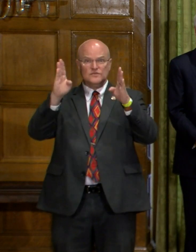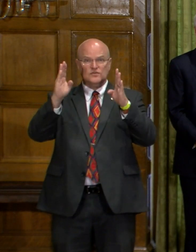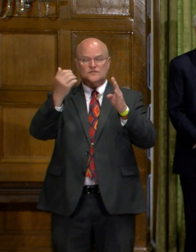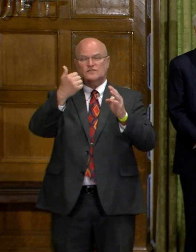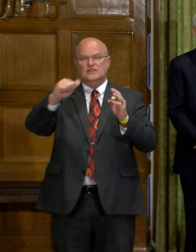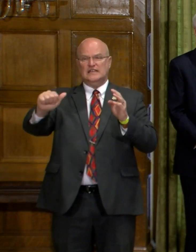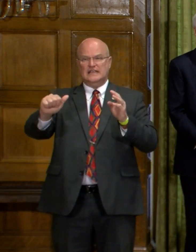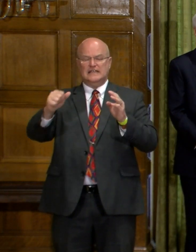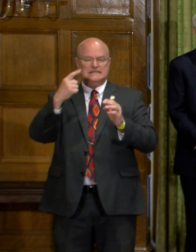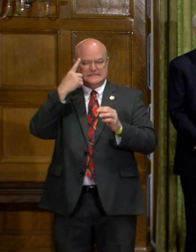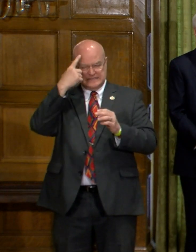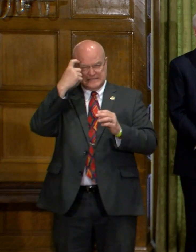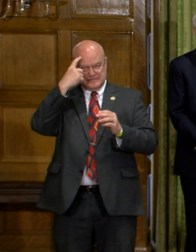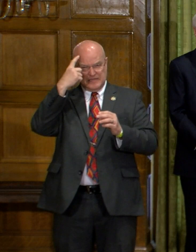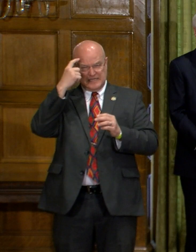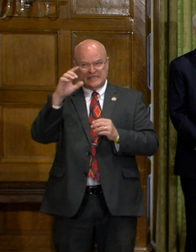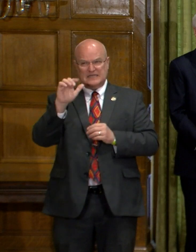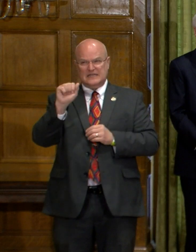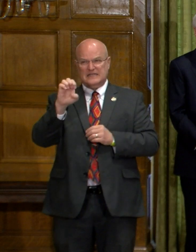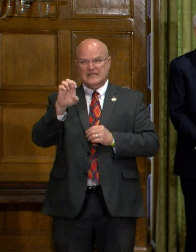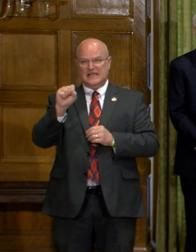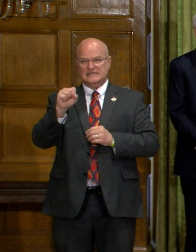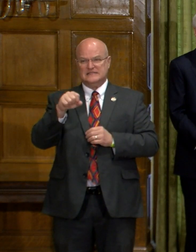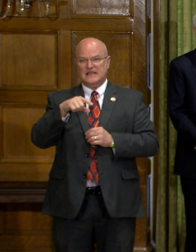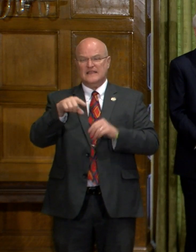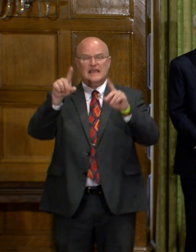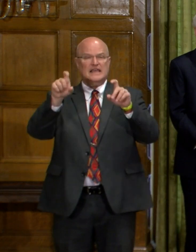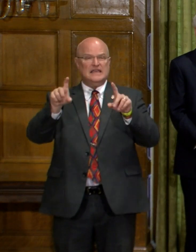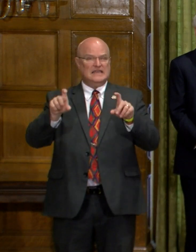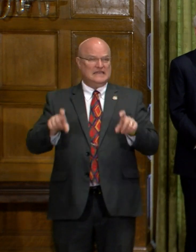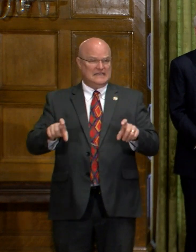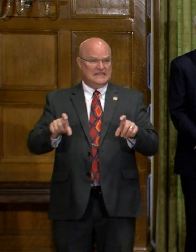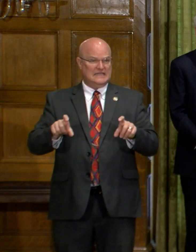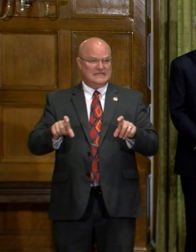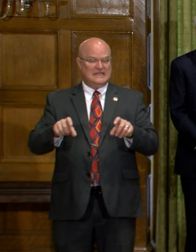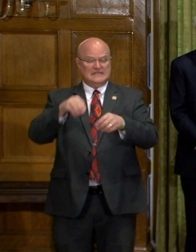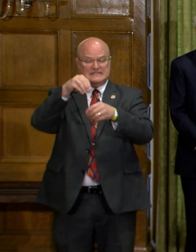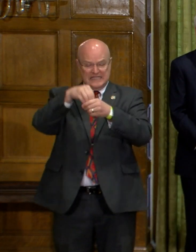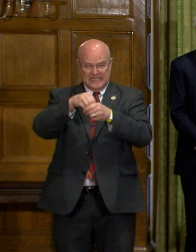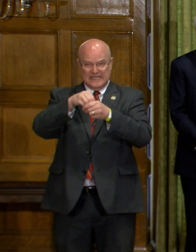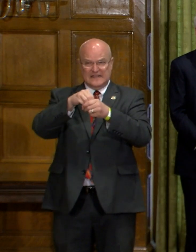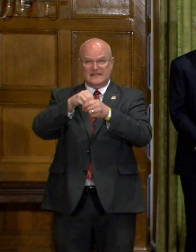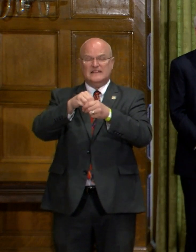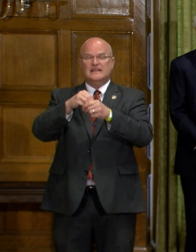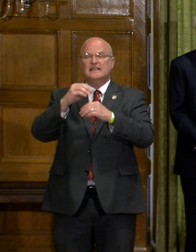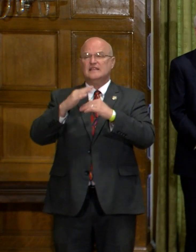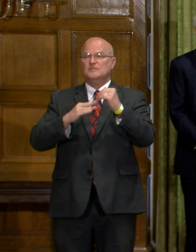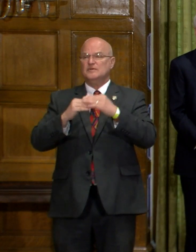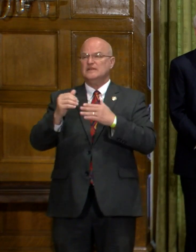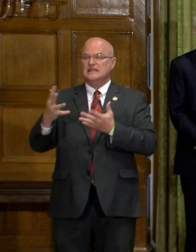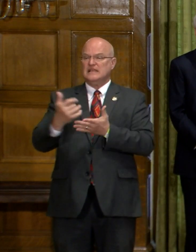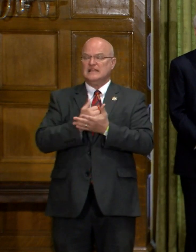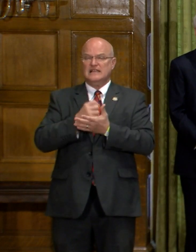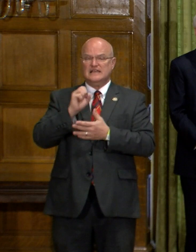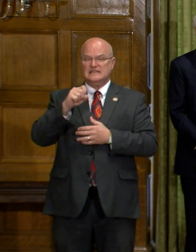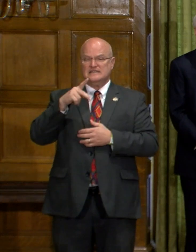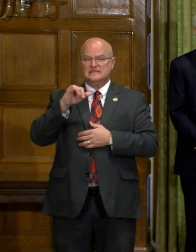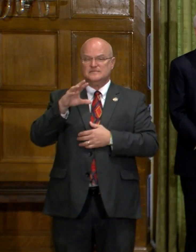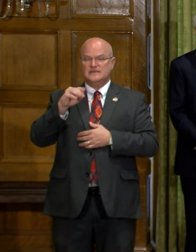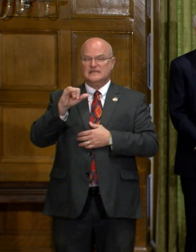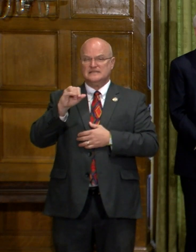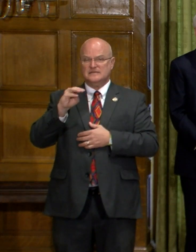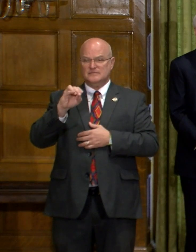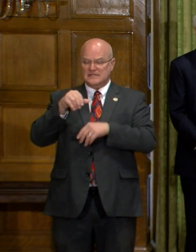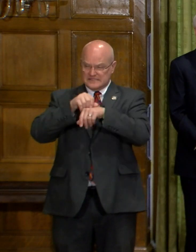any suspected cases, and they can test in those facilities. They can collect the specimens, send those